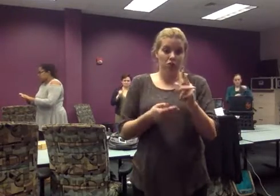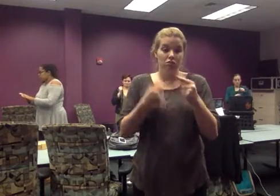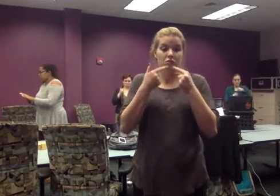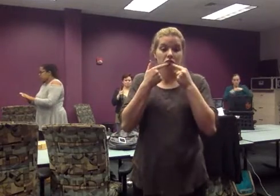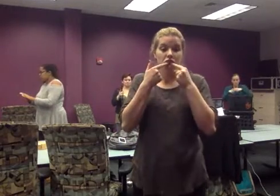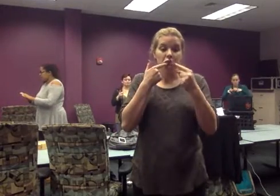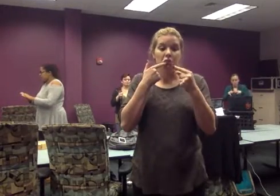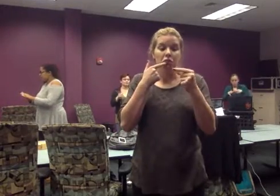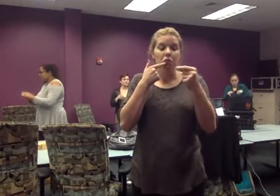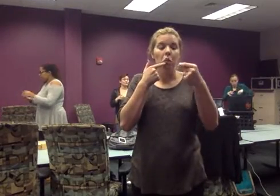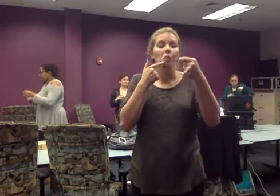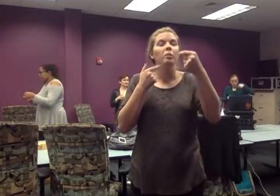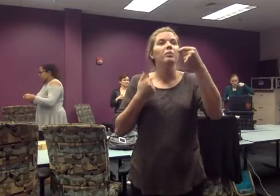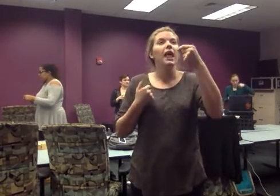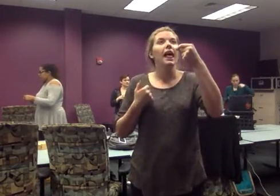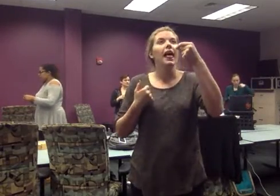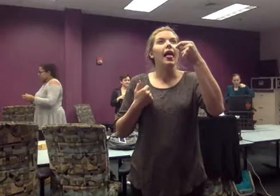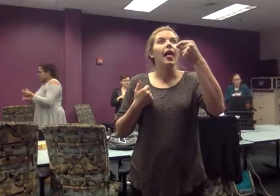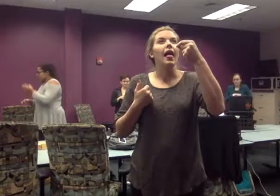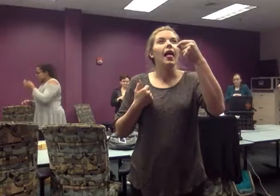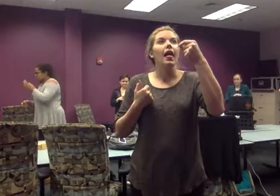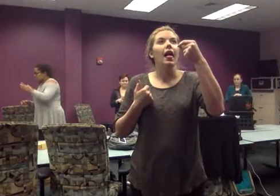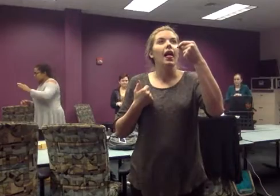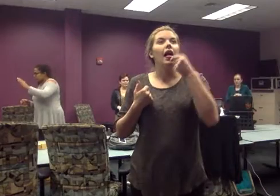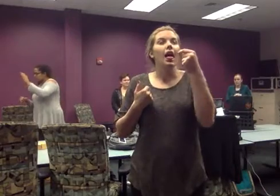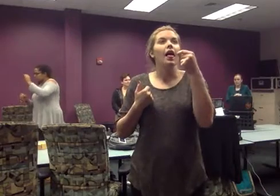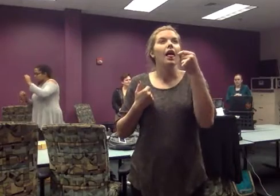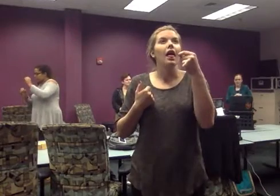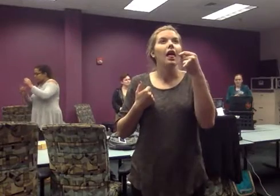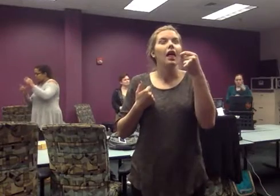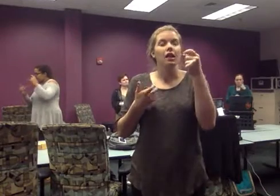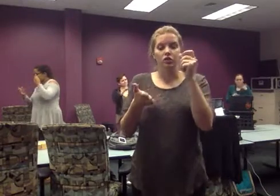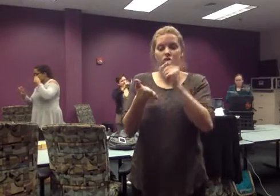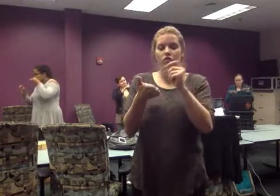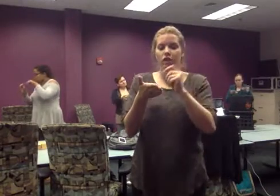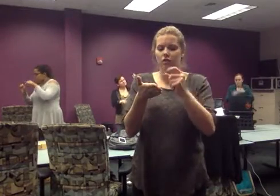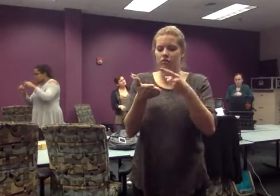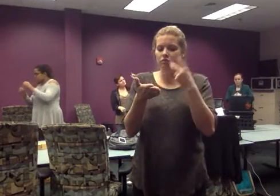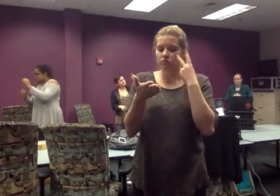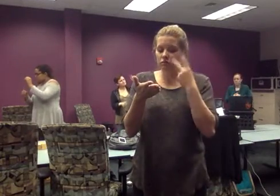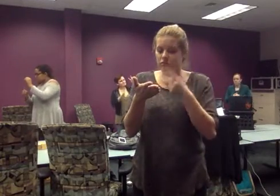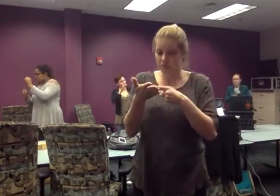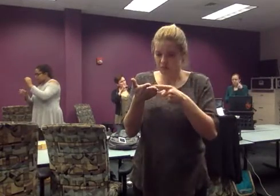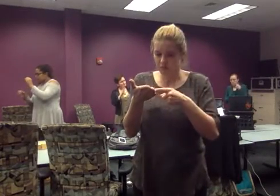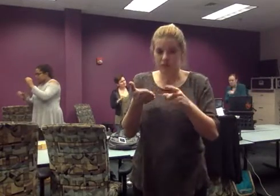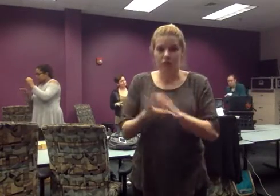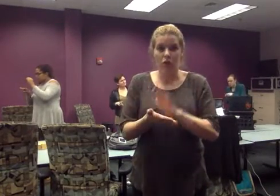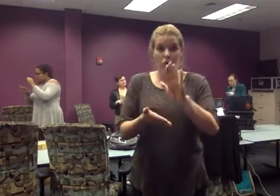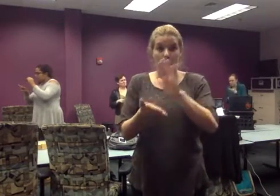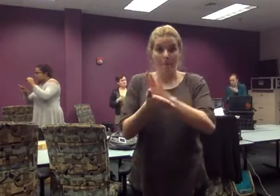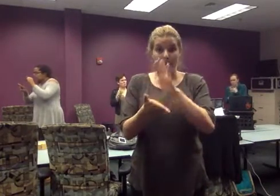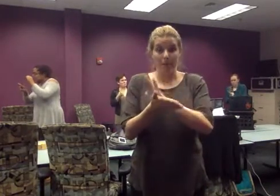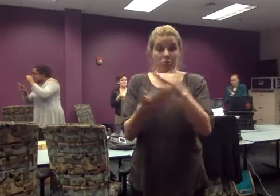tongue, look in the mirror, and write down what you see. You notice on your paper, you have an area to do that.